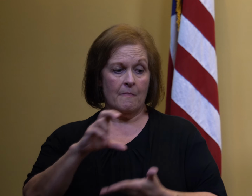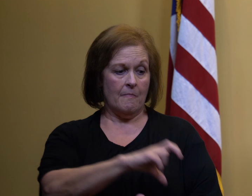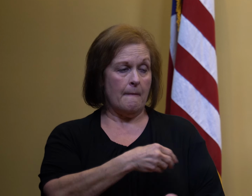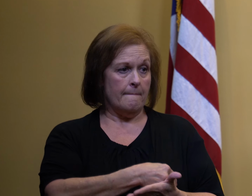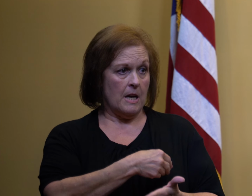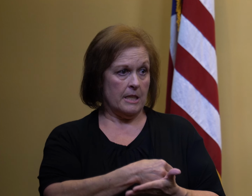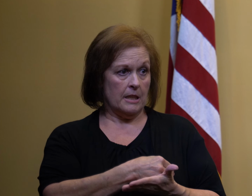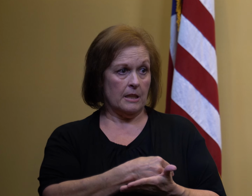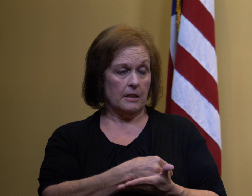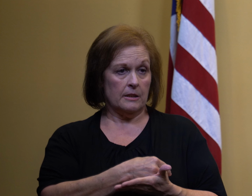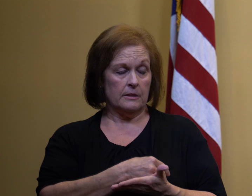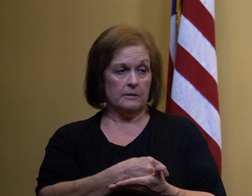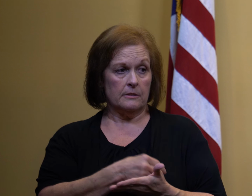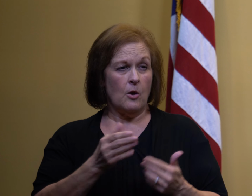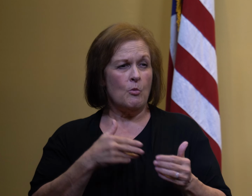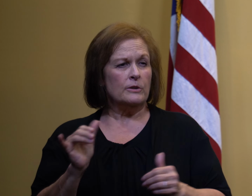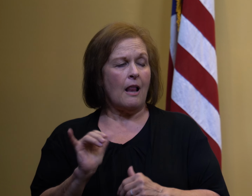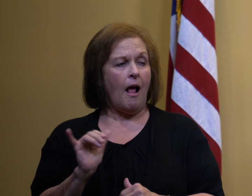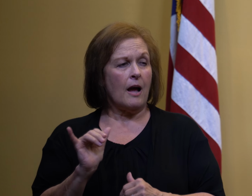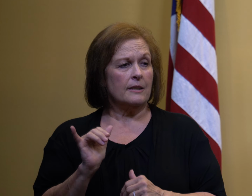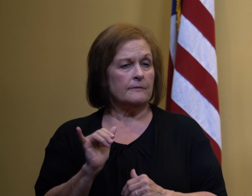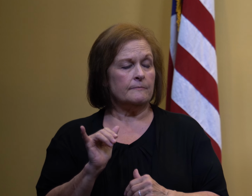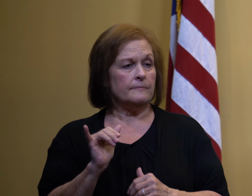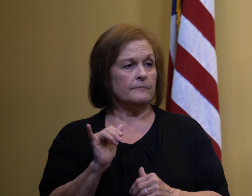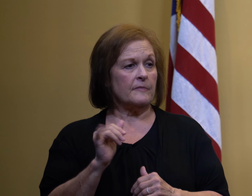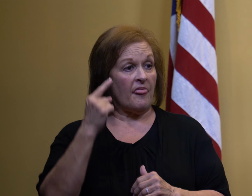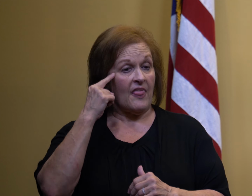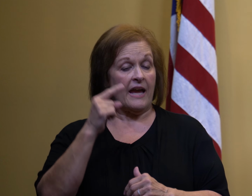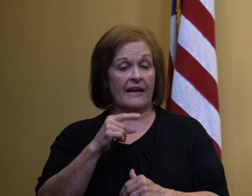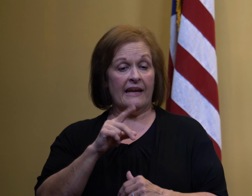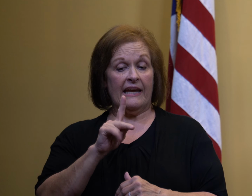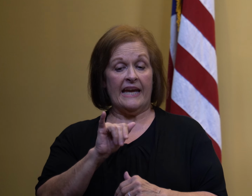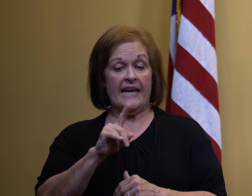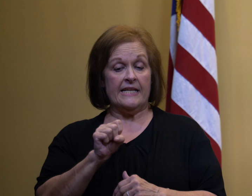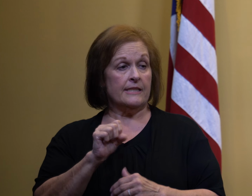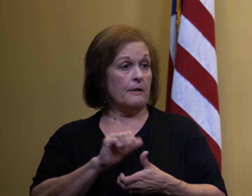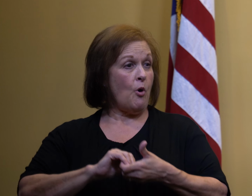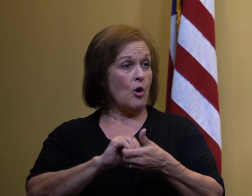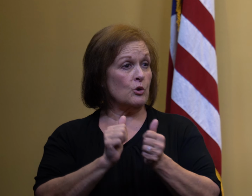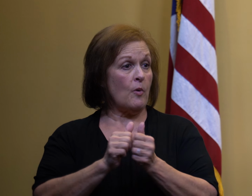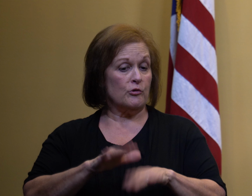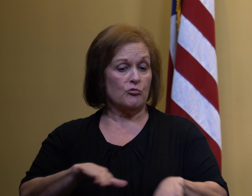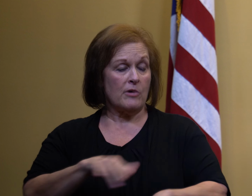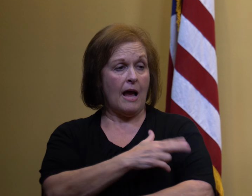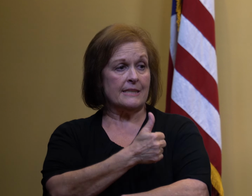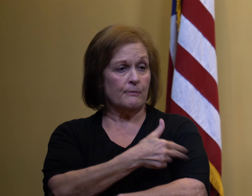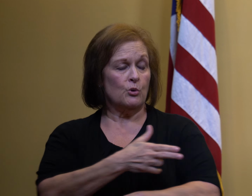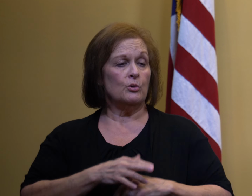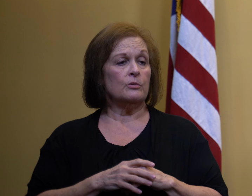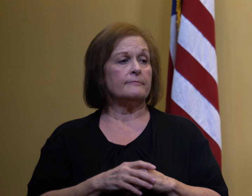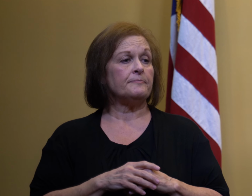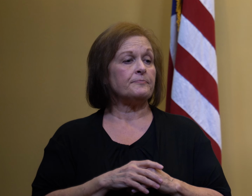us over time, much like the Think Kids partnership with Children's Hospital,